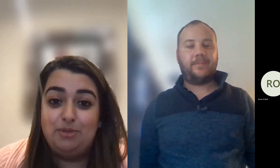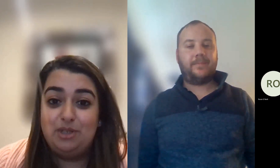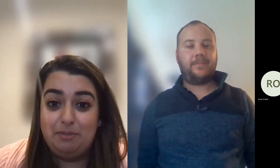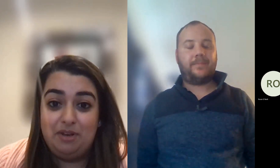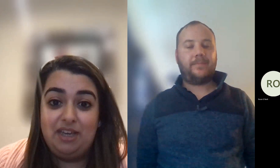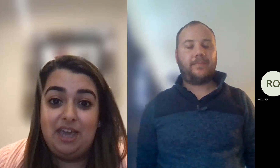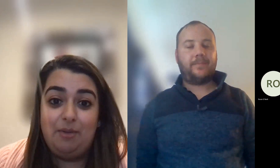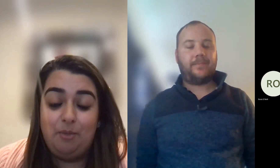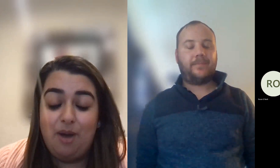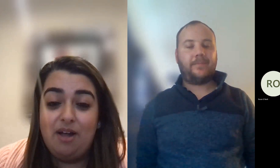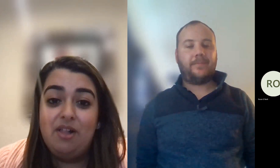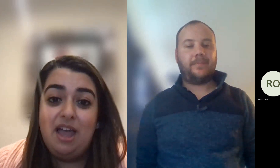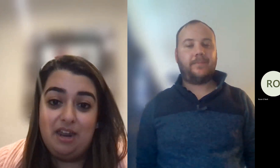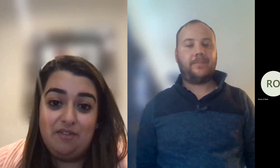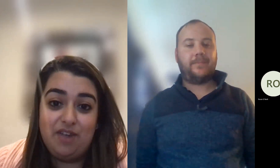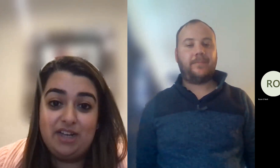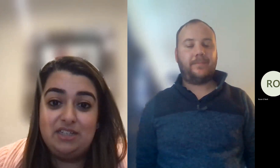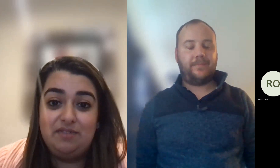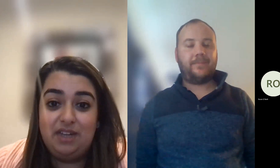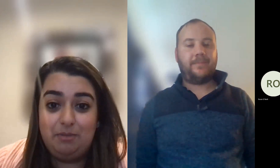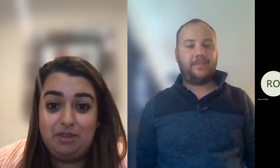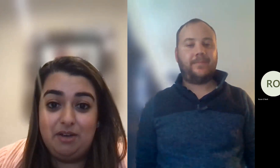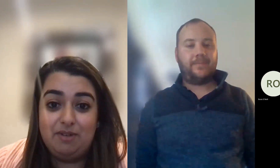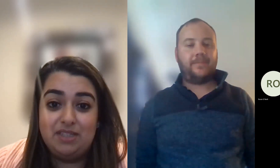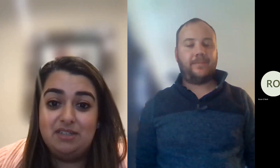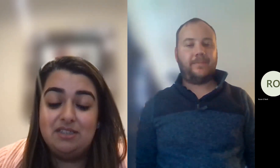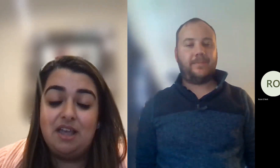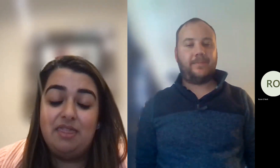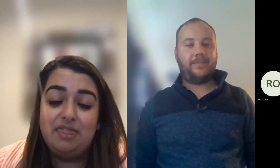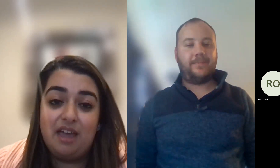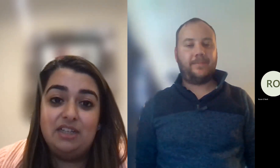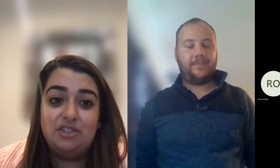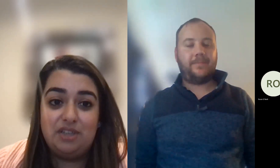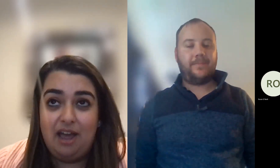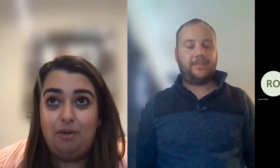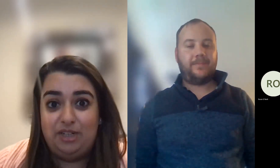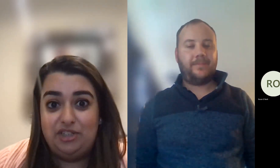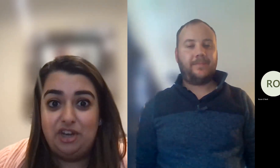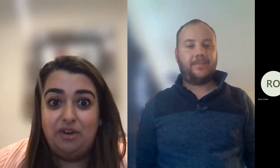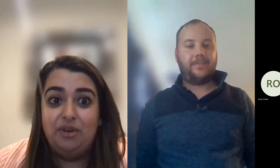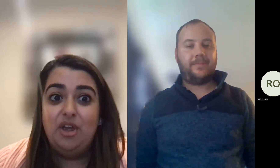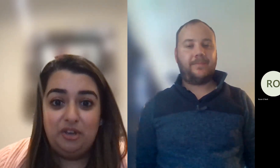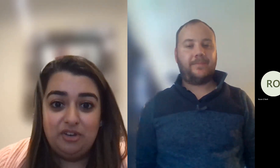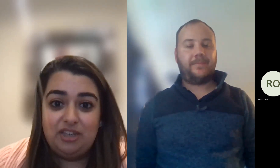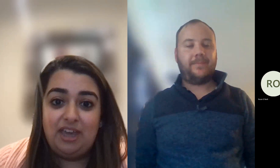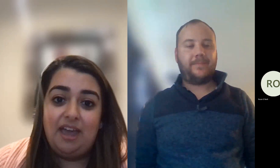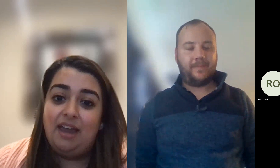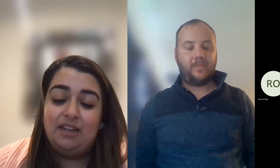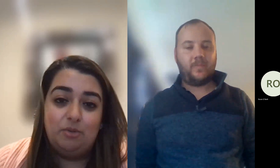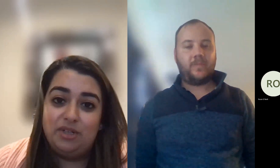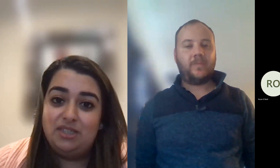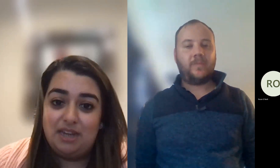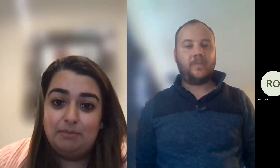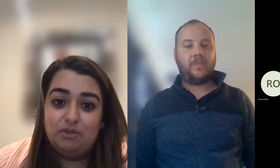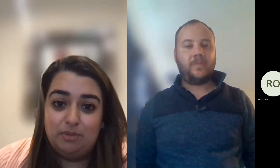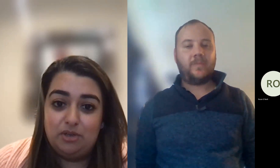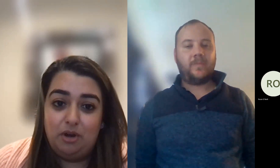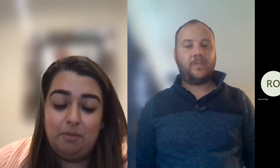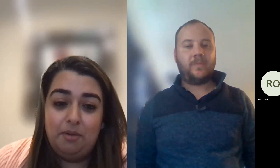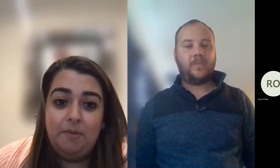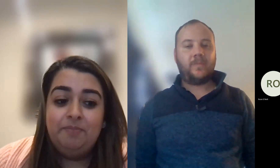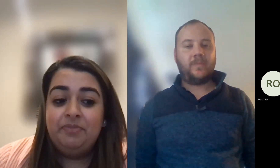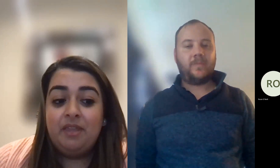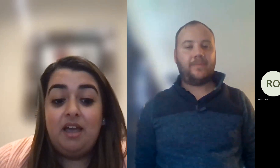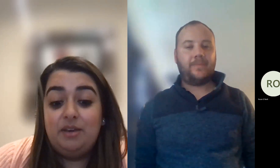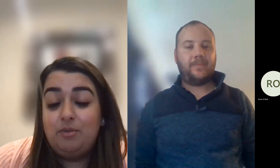still able to communicate well and effectively with our residents. And that is how we show good care, and it always stems from